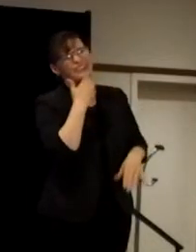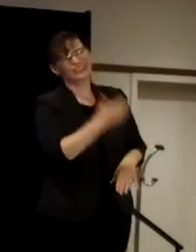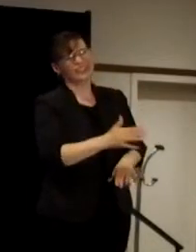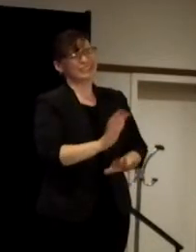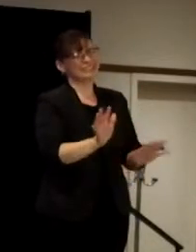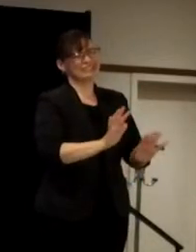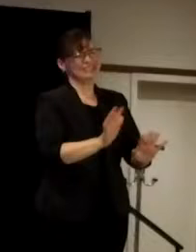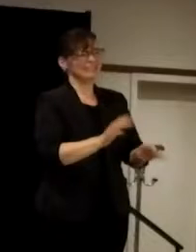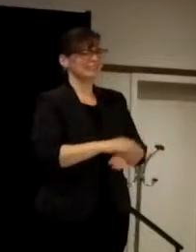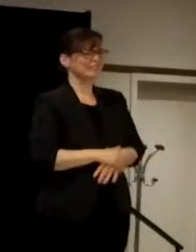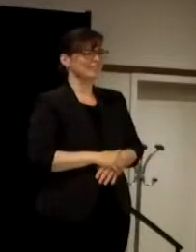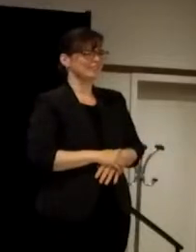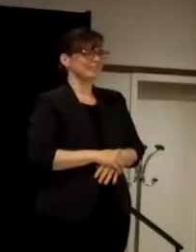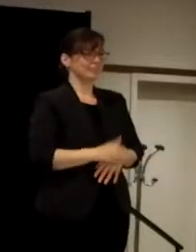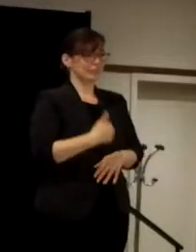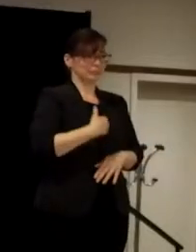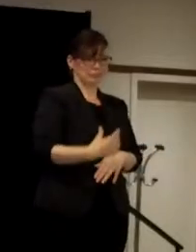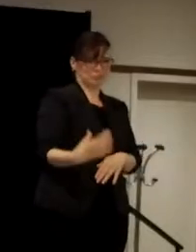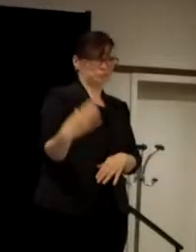issues for me.